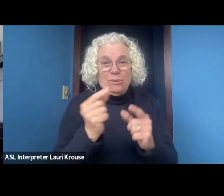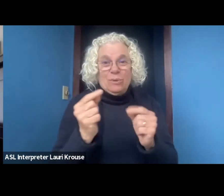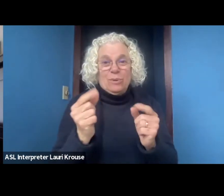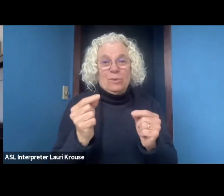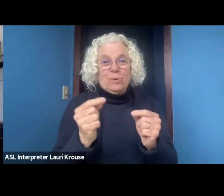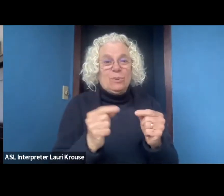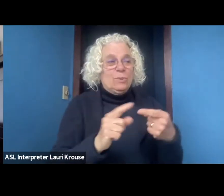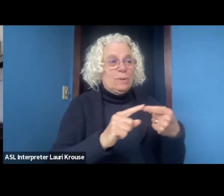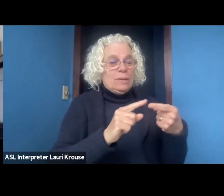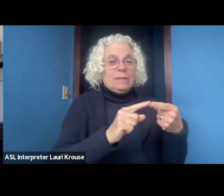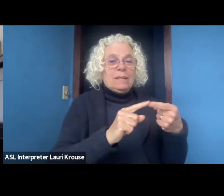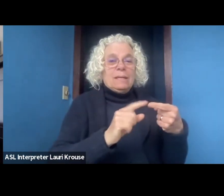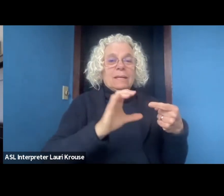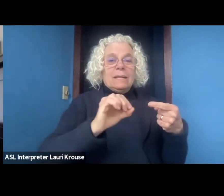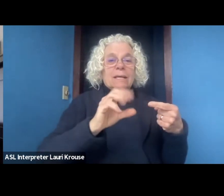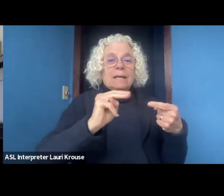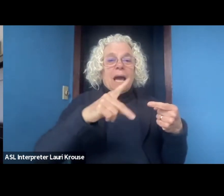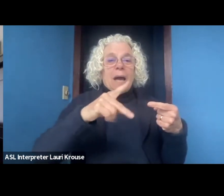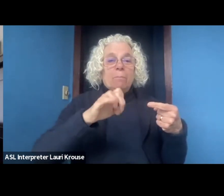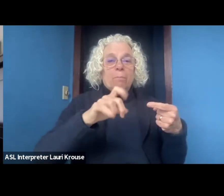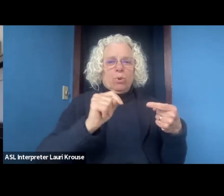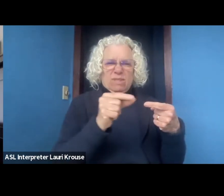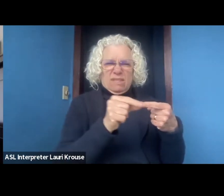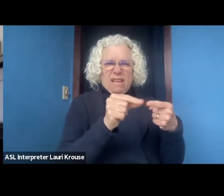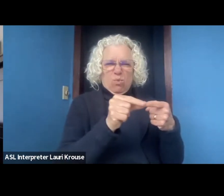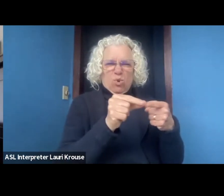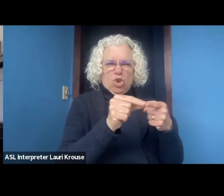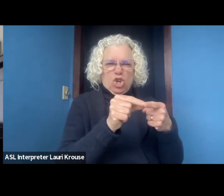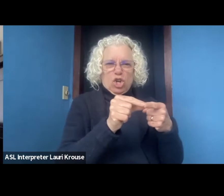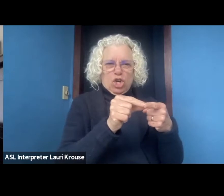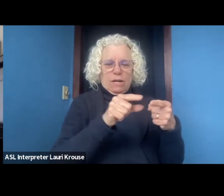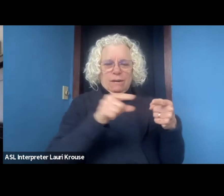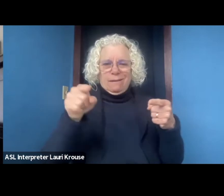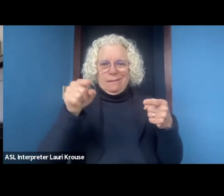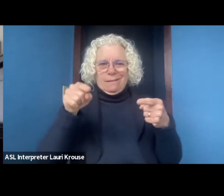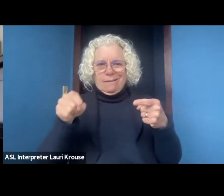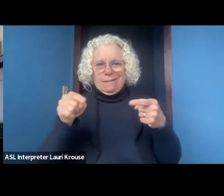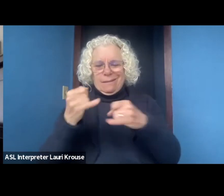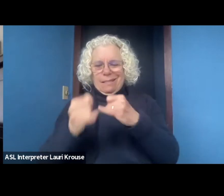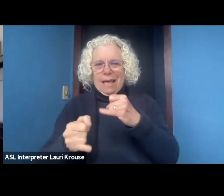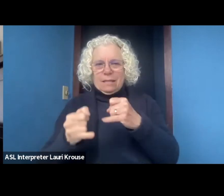rhyme with compost, and how can we put it for these last 2 lines?